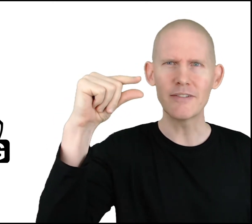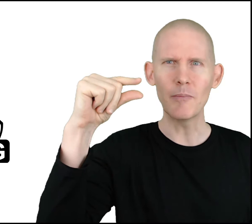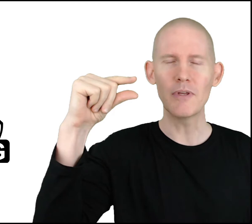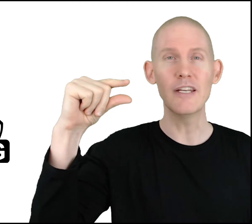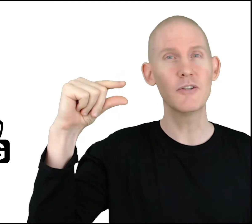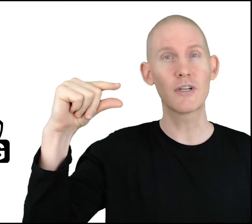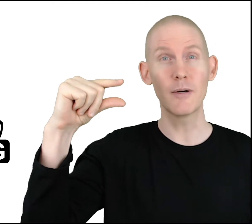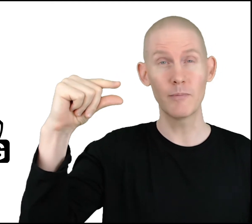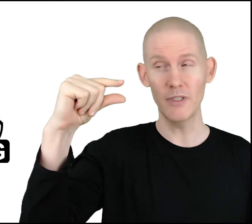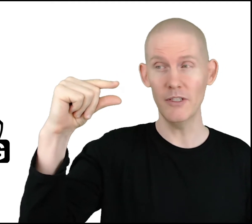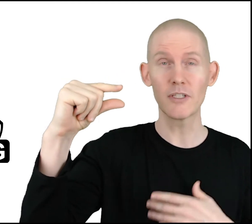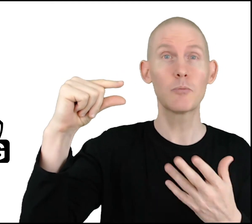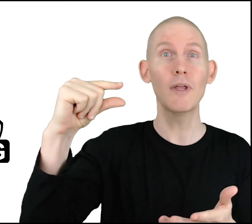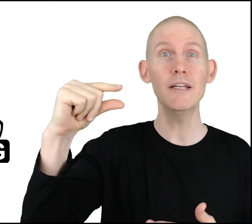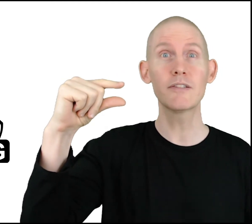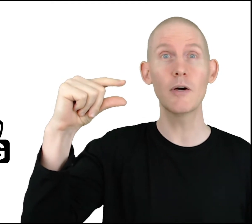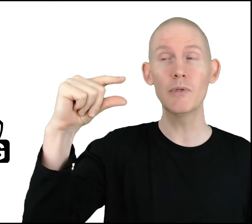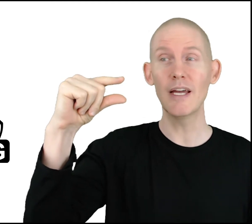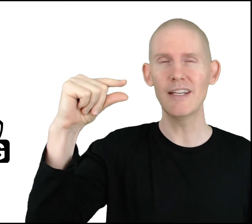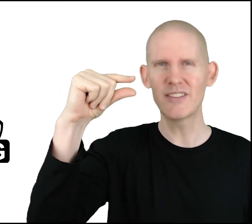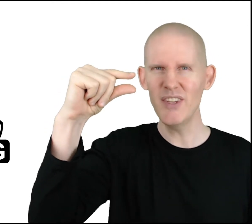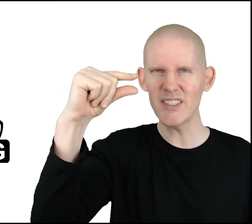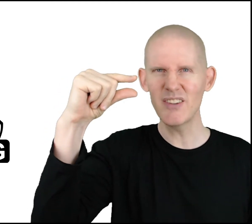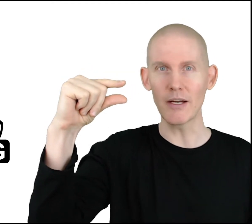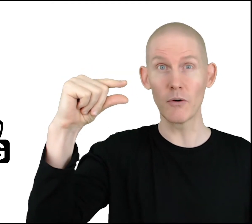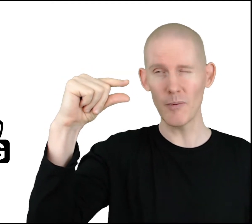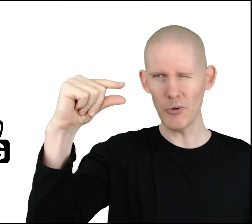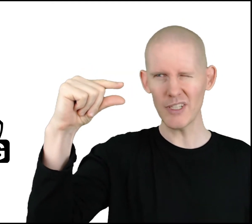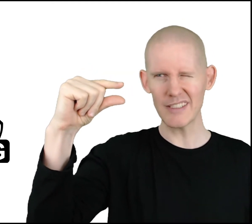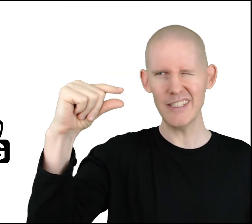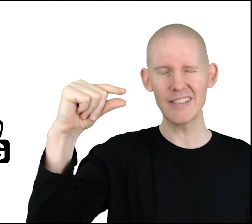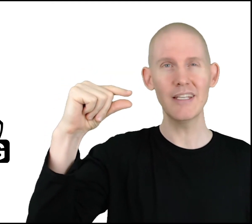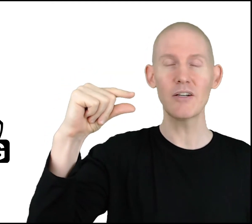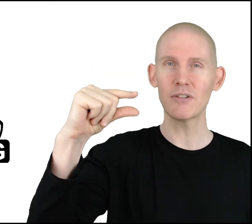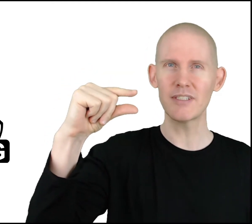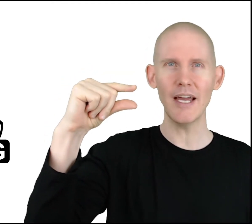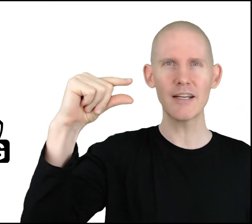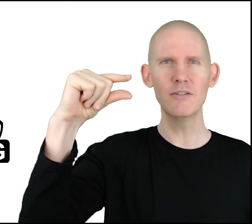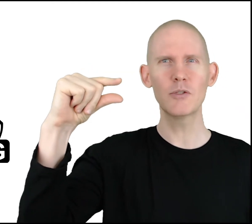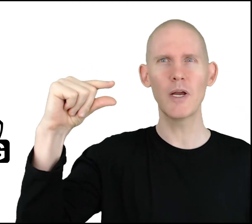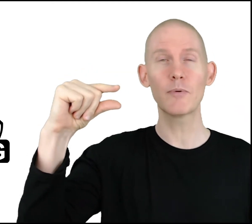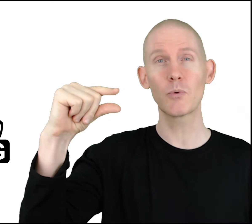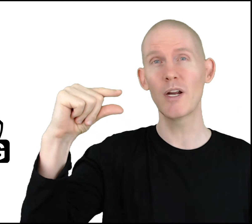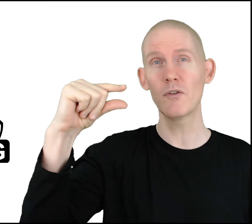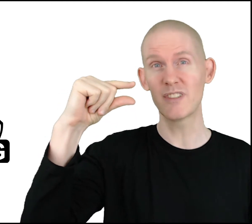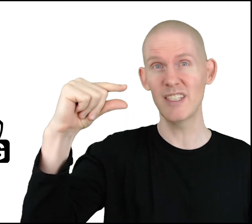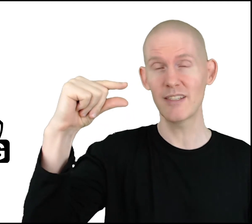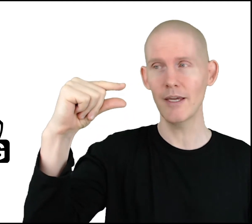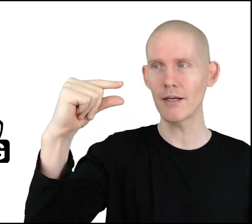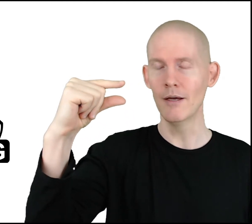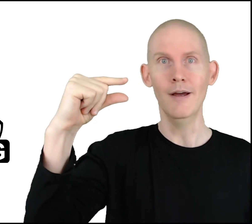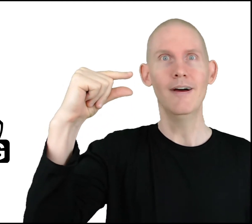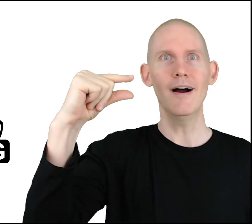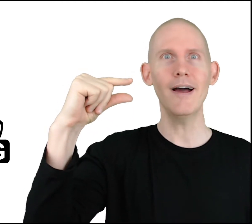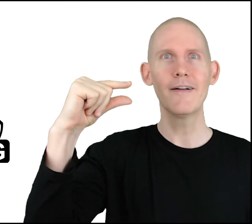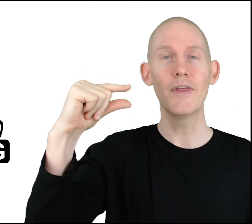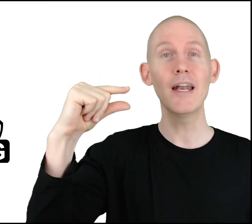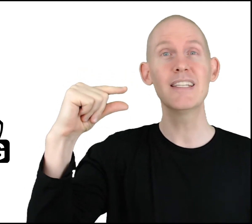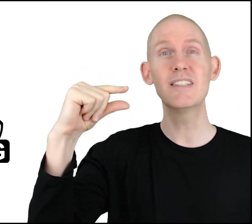something and you're explaining to someone that it's this thick, or the book is this thick, or the stack of newspapers or whatever is this thick. Ah, that is the